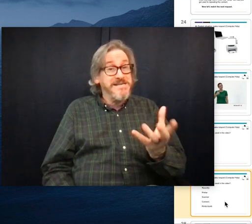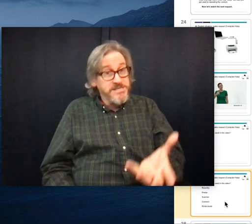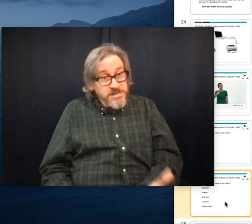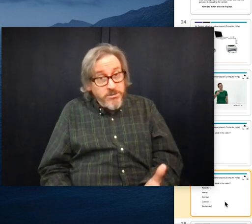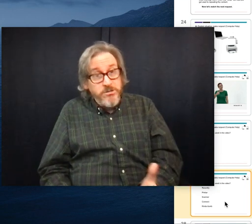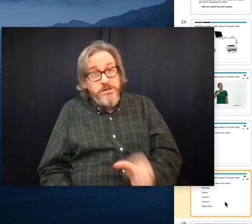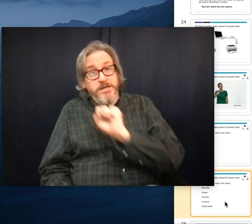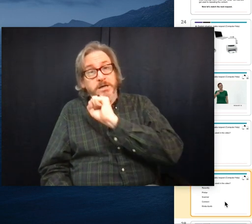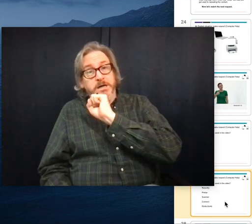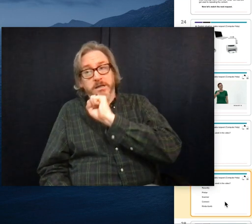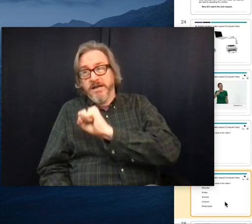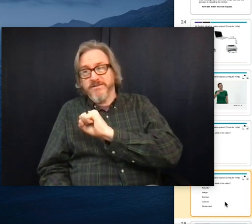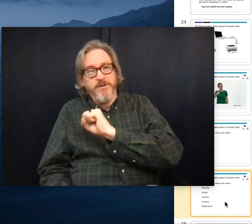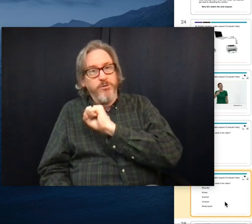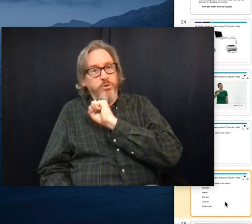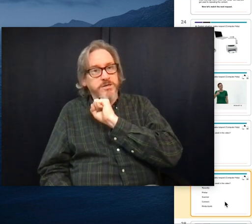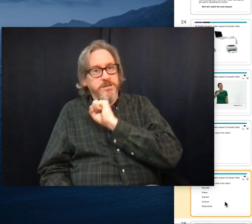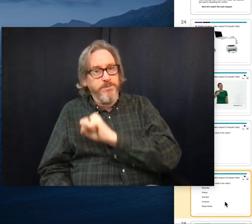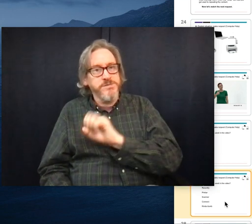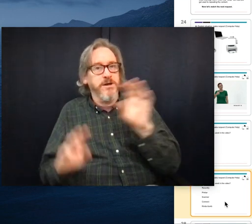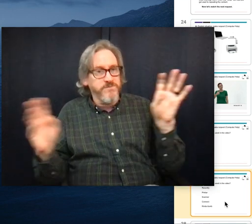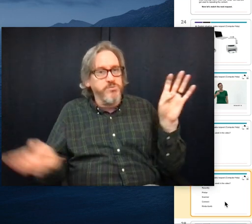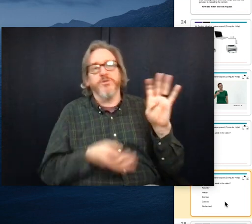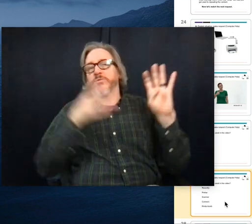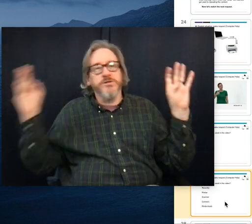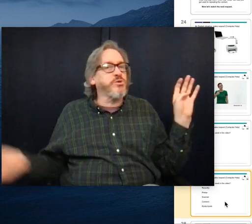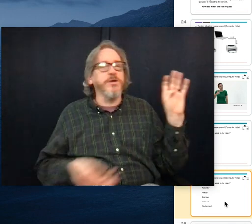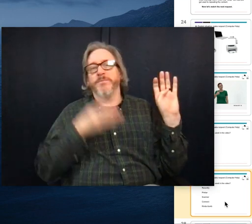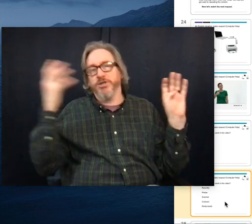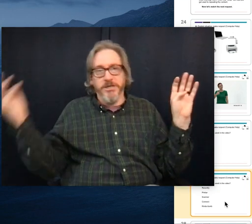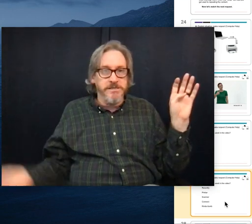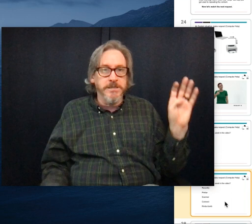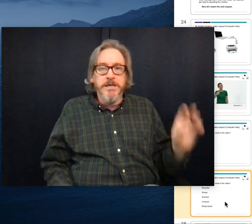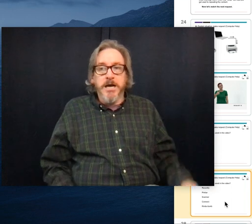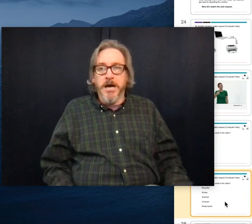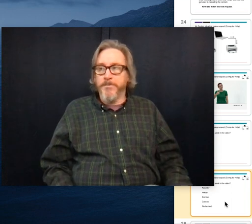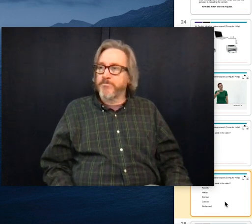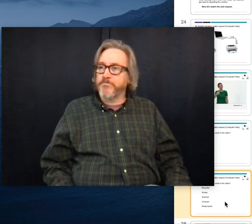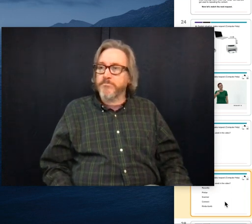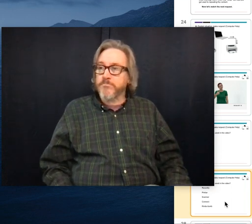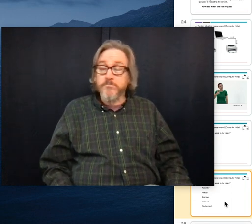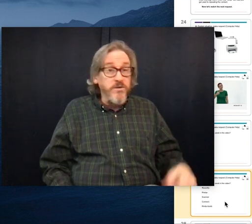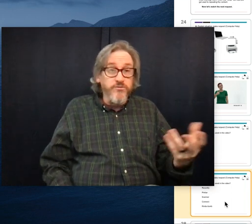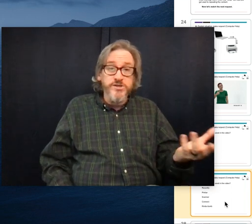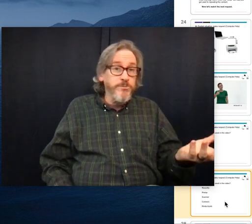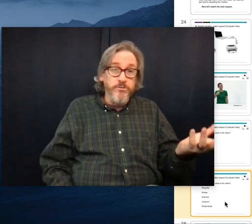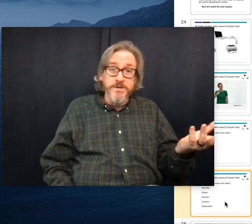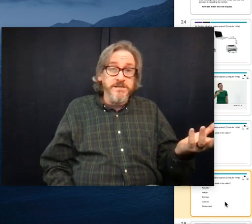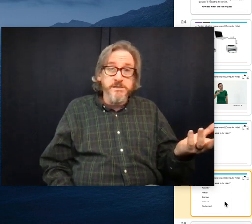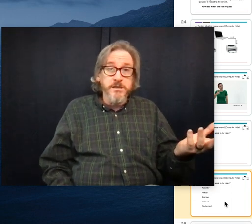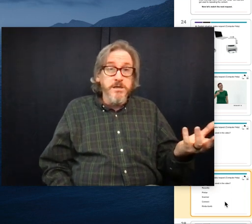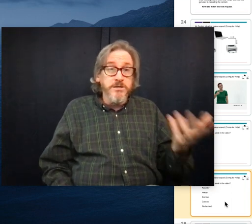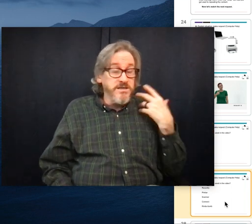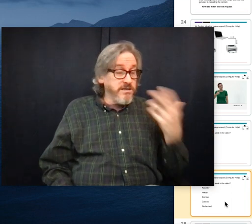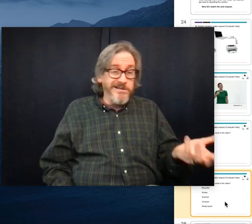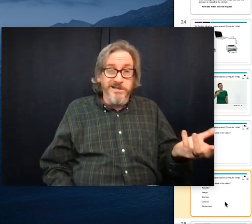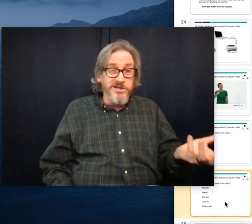them. Similarly, a lot of deaf people worked at the post office where there were the sorting machines for similar